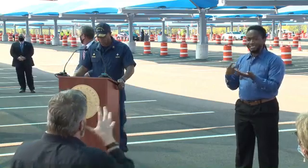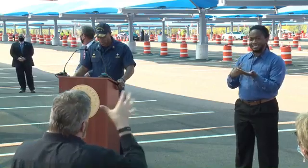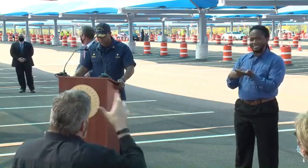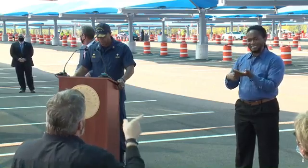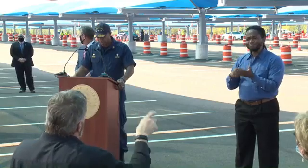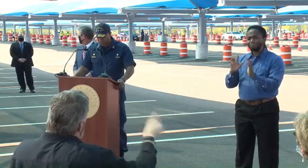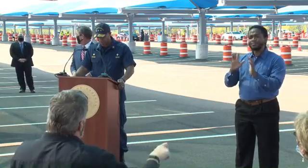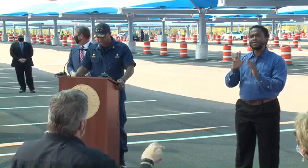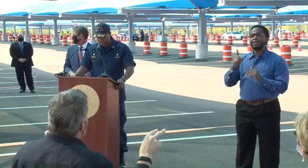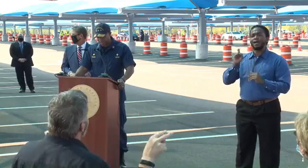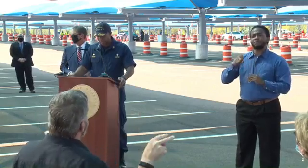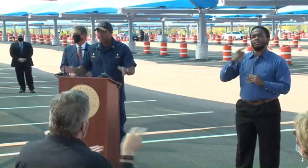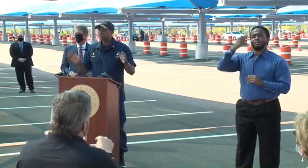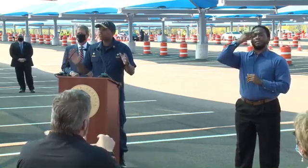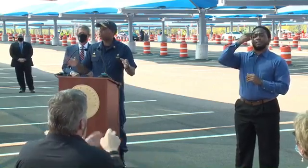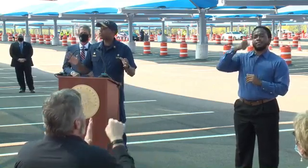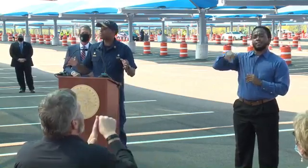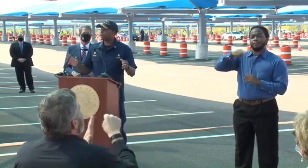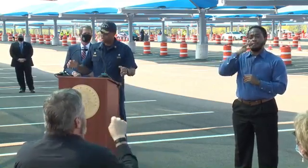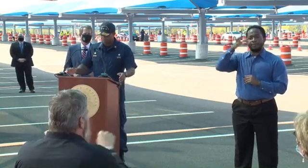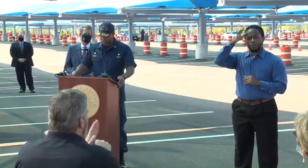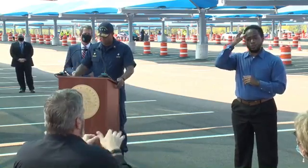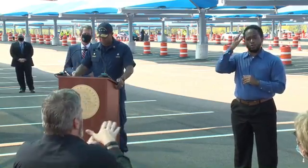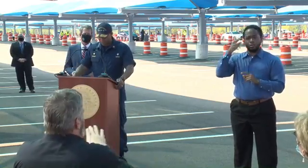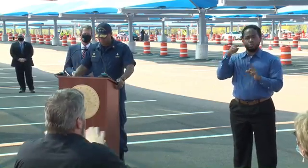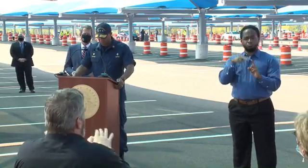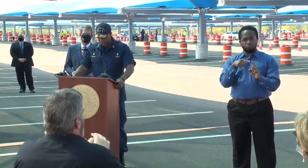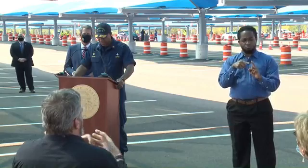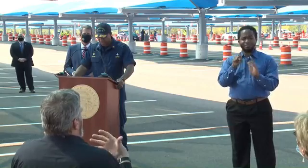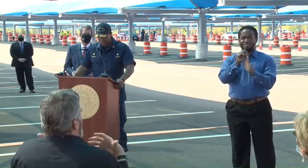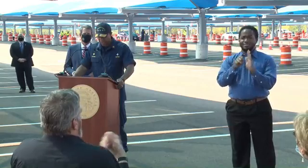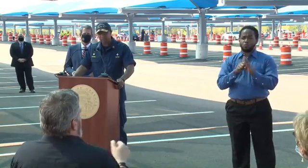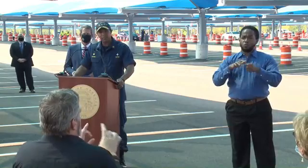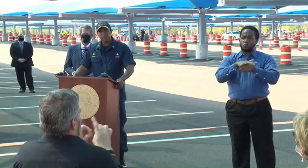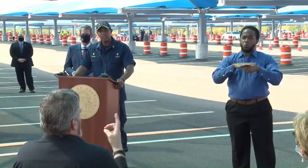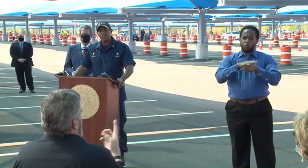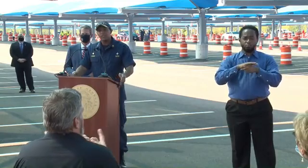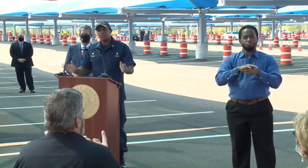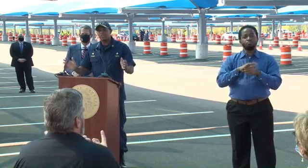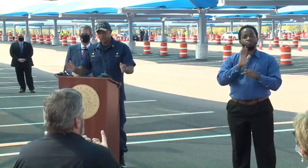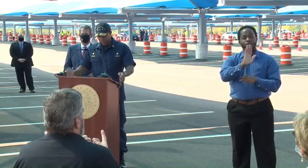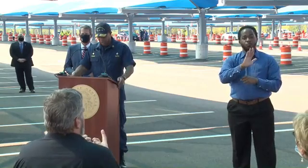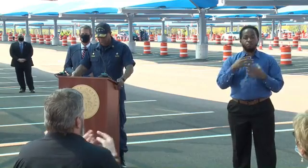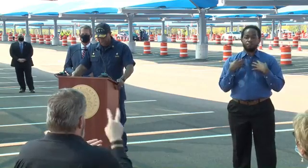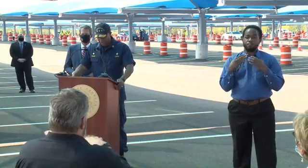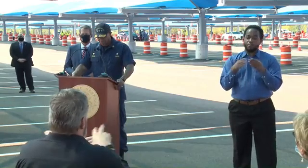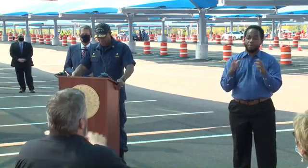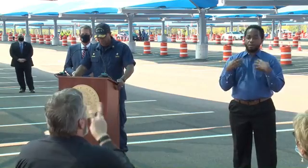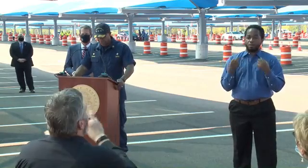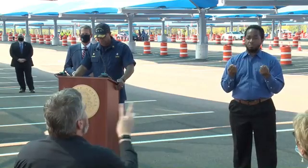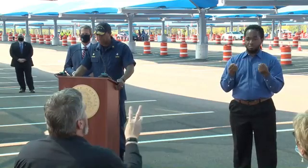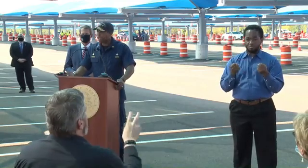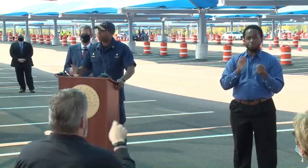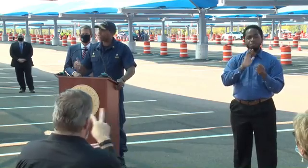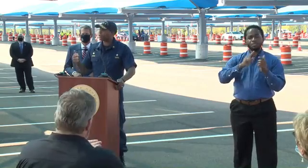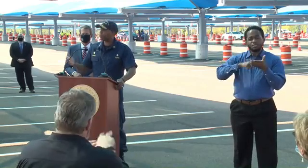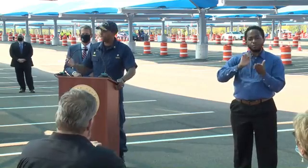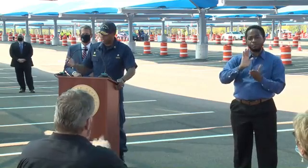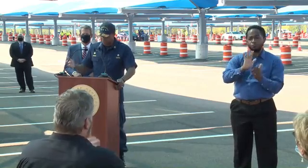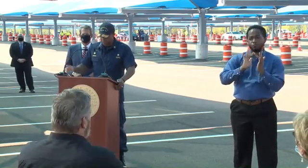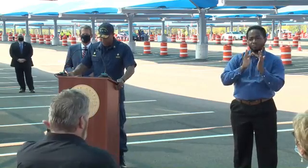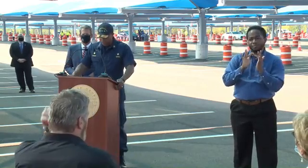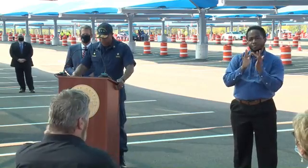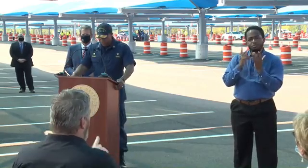your state and local health department website to learn about community transmission rates and trends. Talk to your kids' school officials about